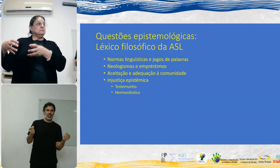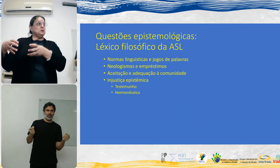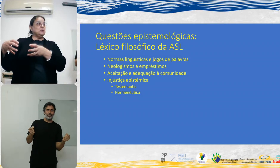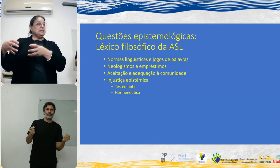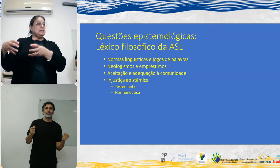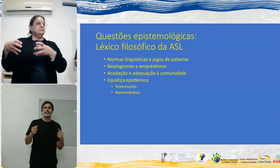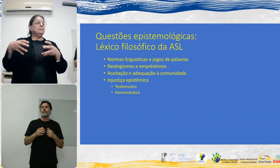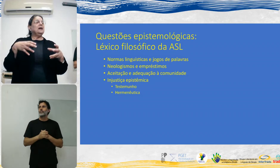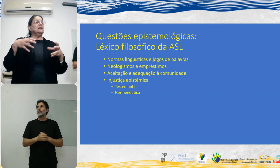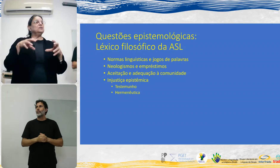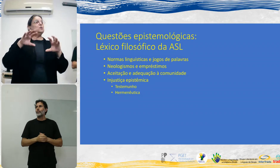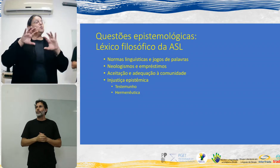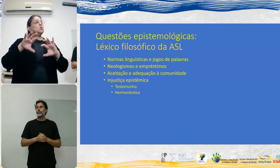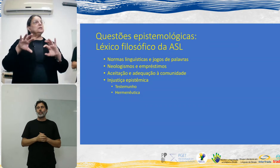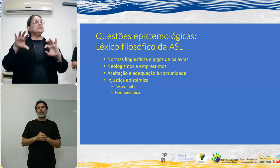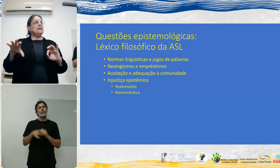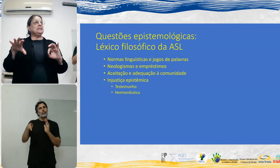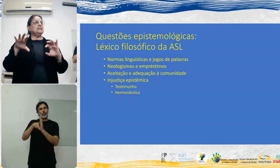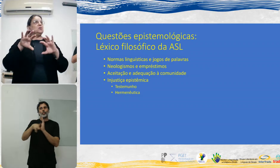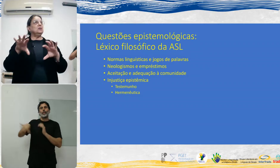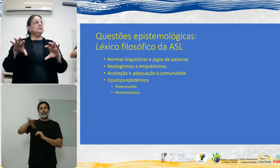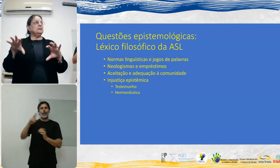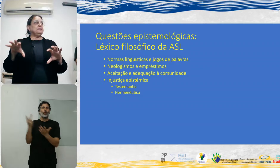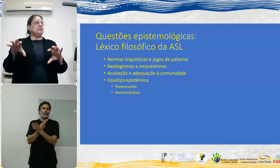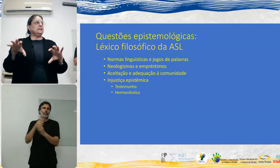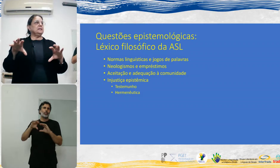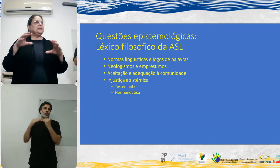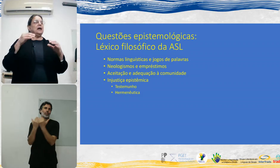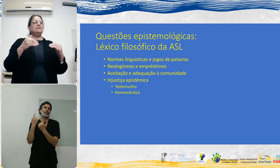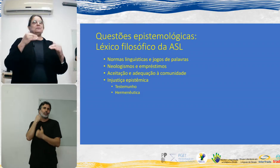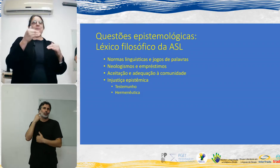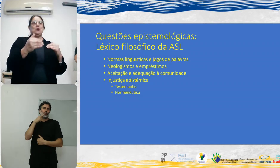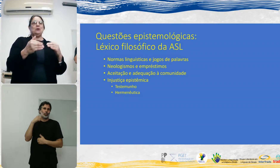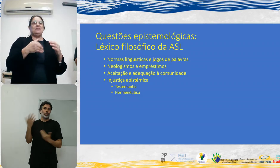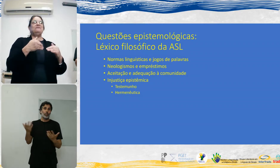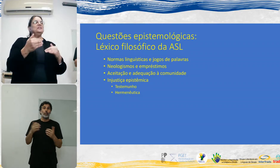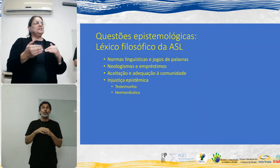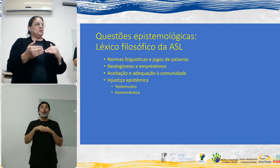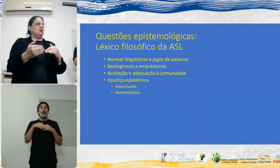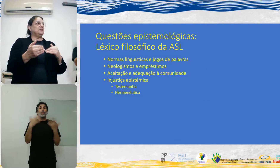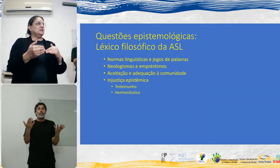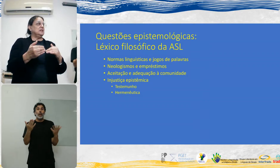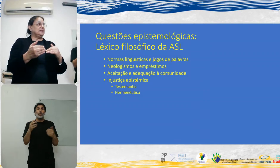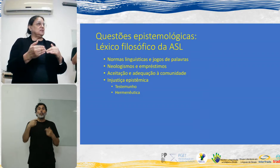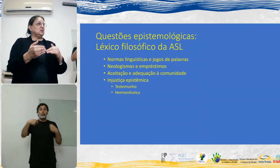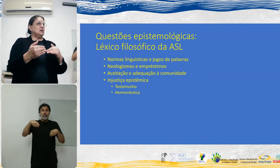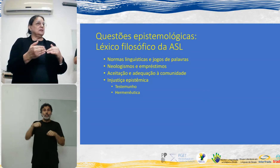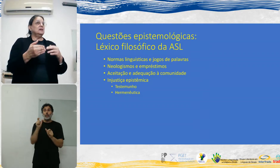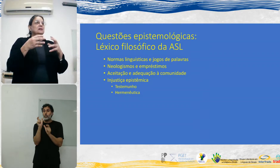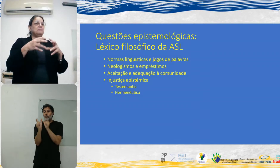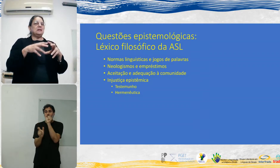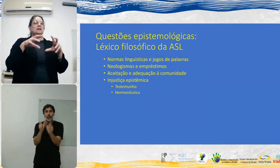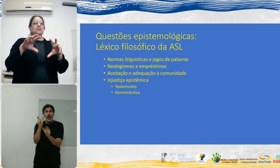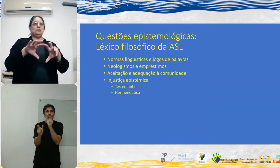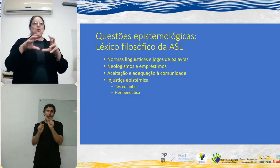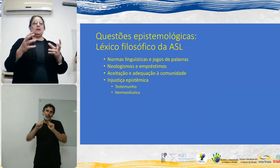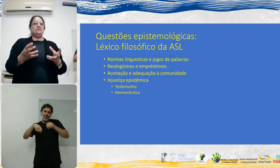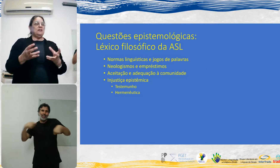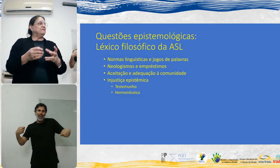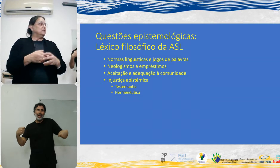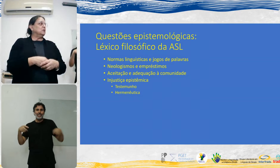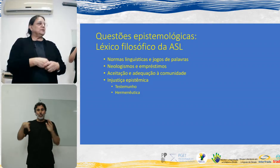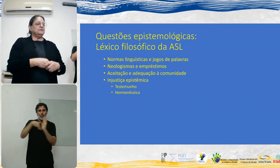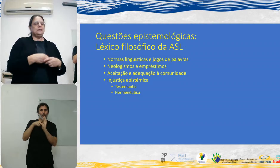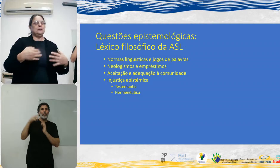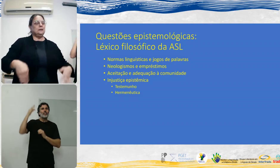this community. And so words like this, concepts like this, have to be part of the philosophical lexicon because they're part of